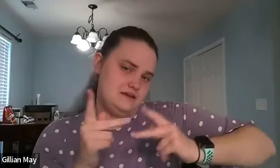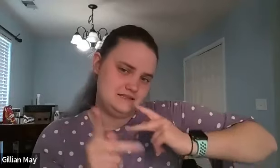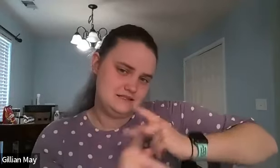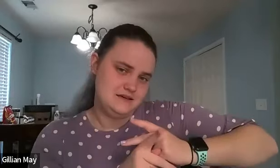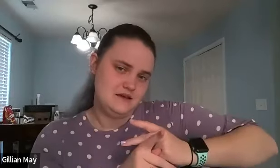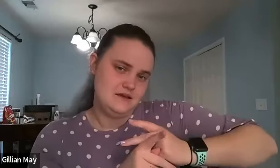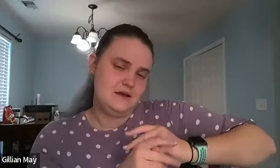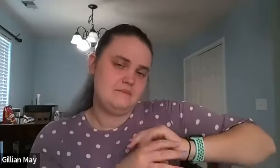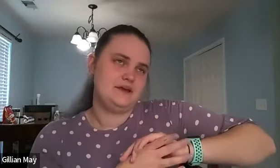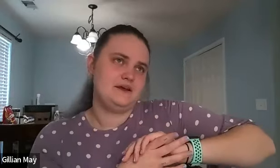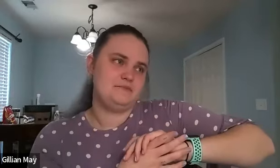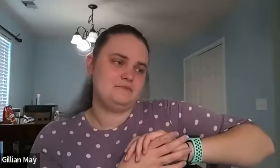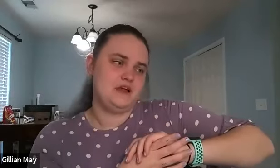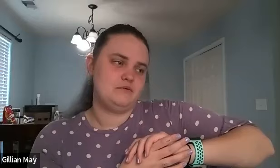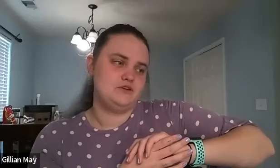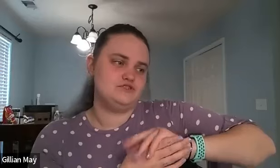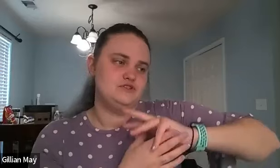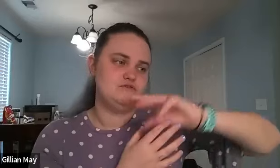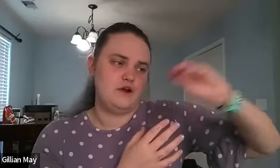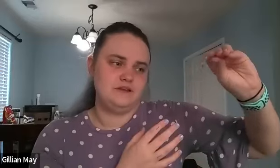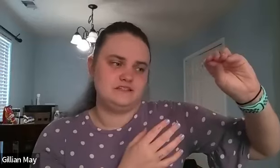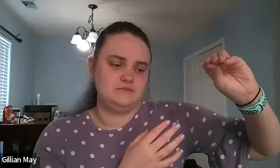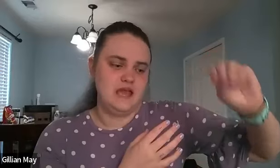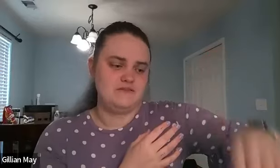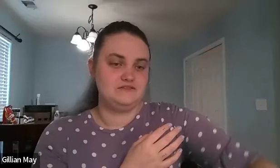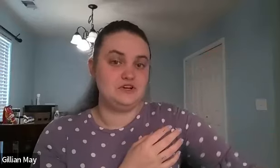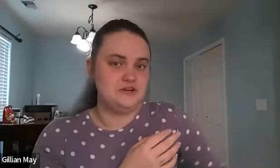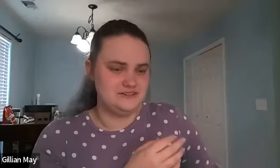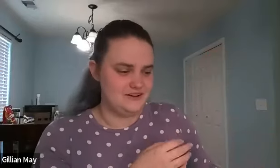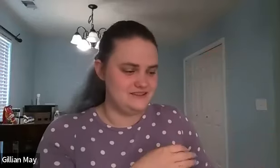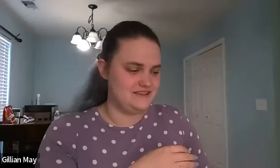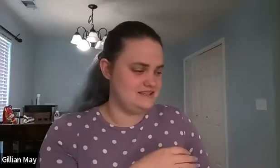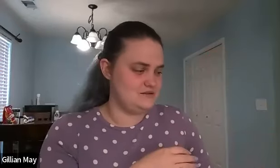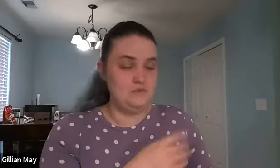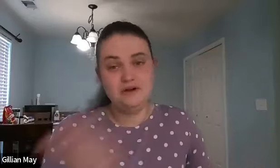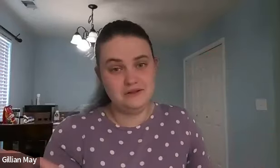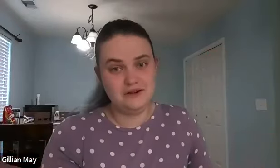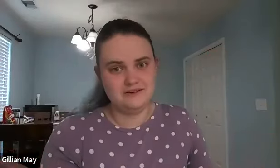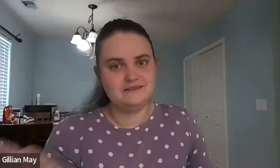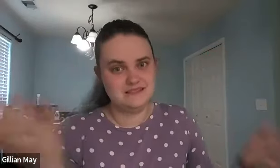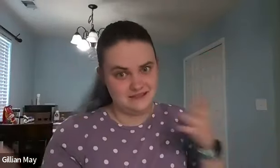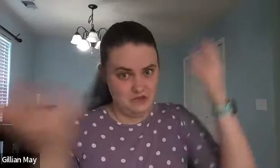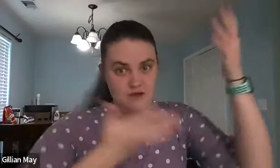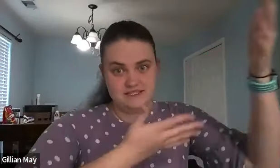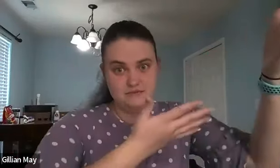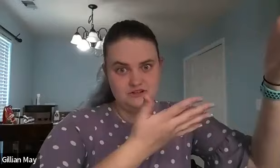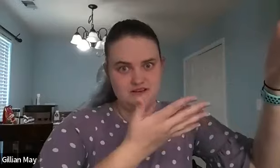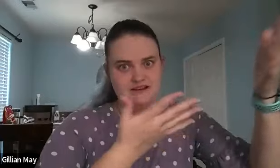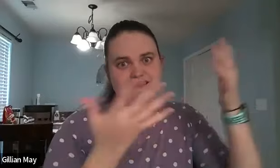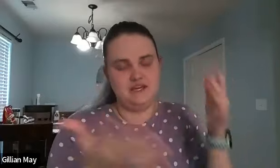kinds, but I don't want to go too far because we haven't learned all the signs, and we will learn obviously more signs later